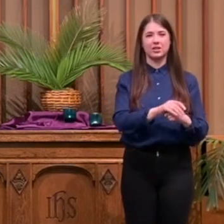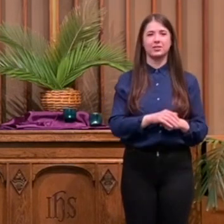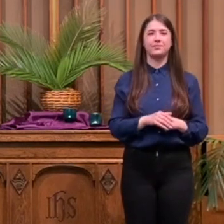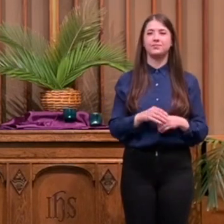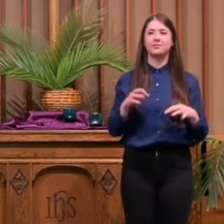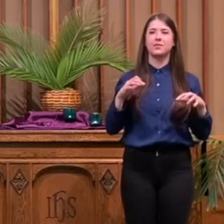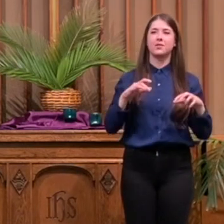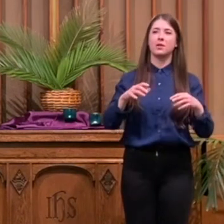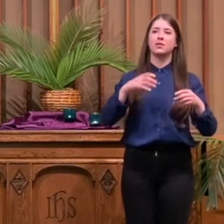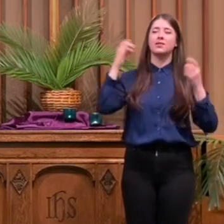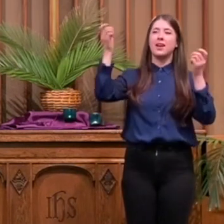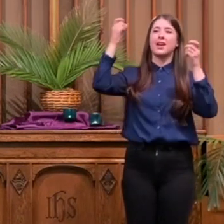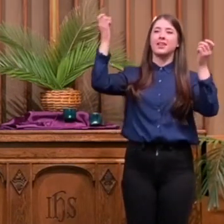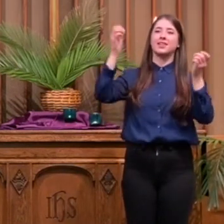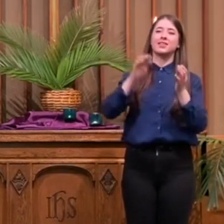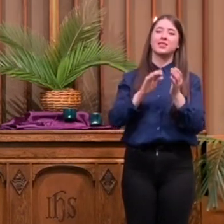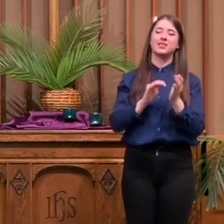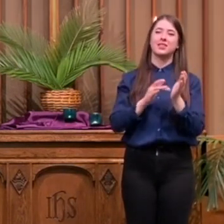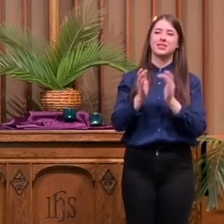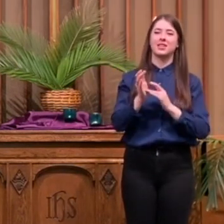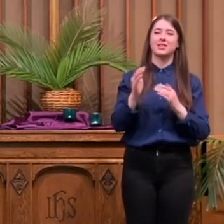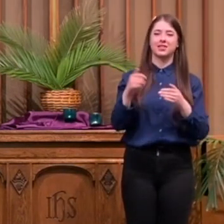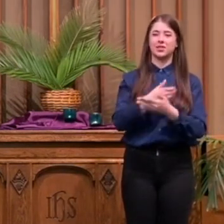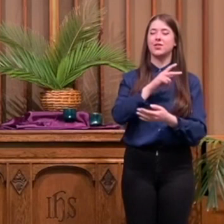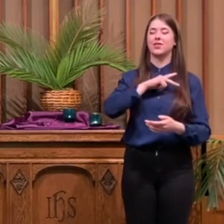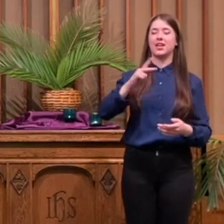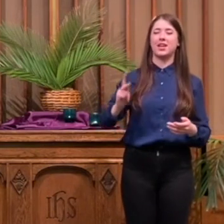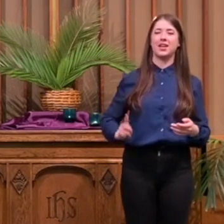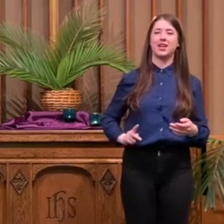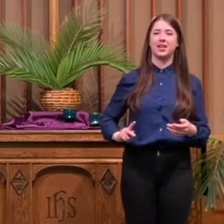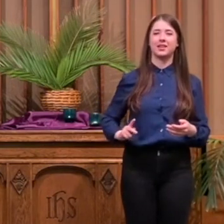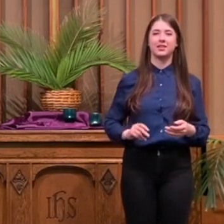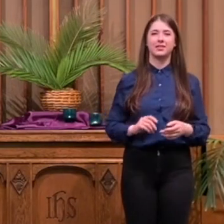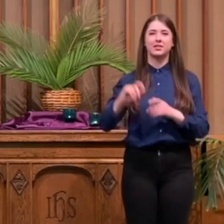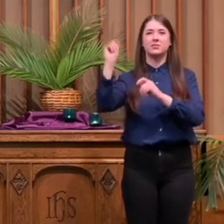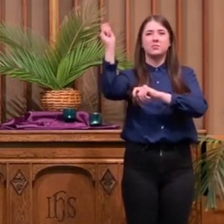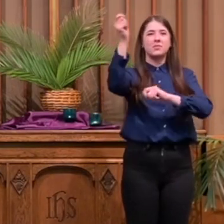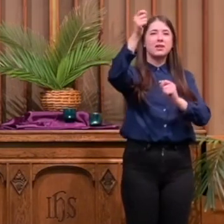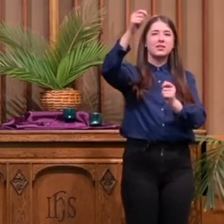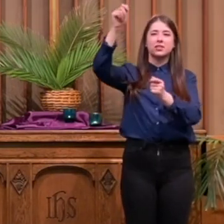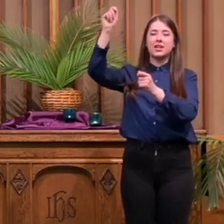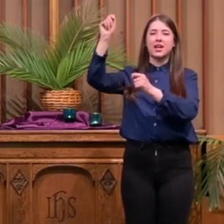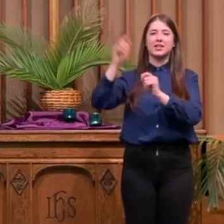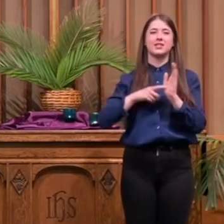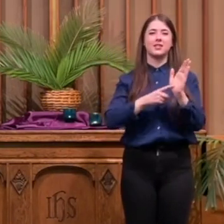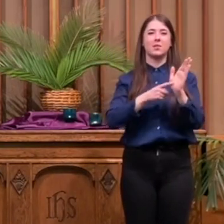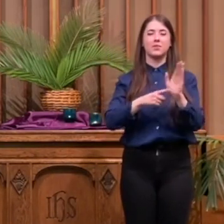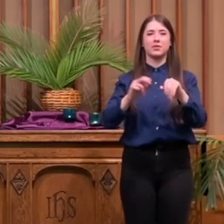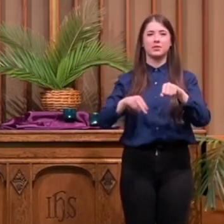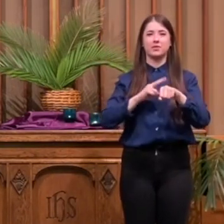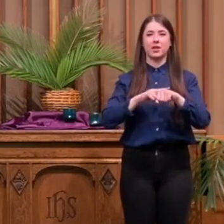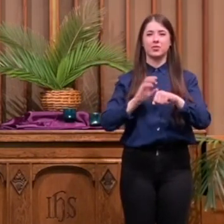new king. Palm branches were symbols of national triumph and